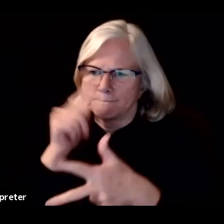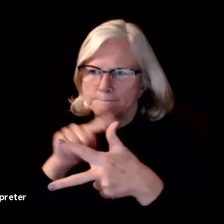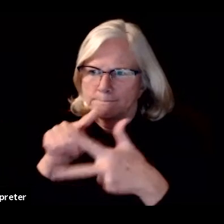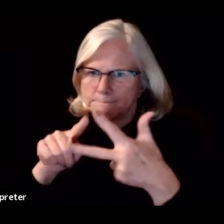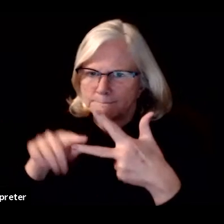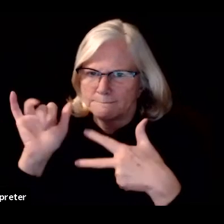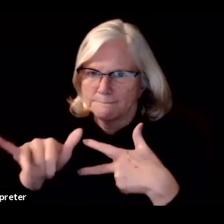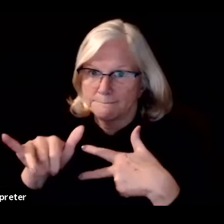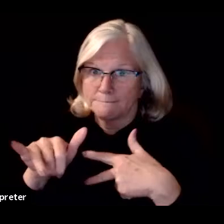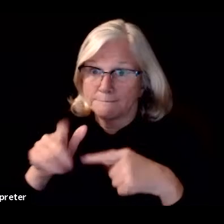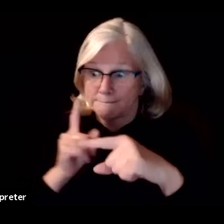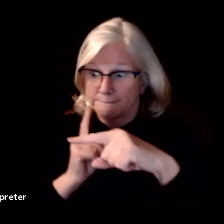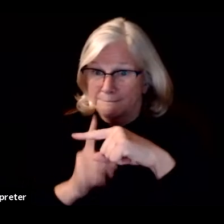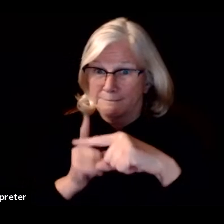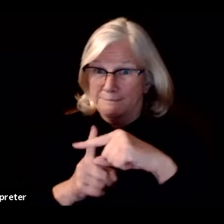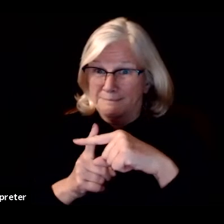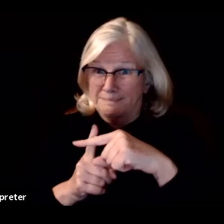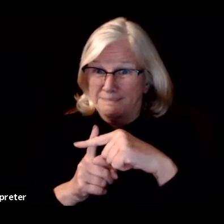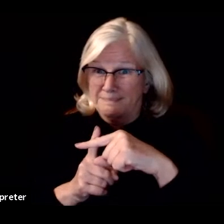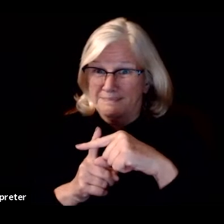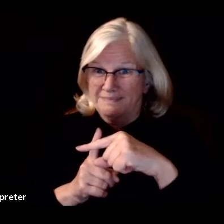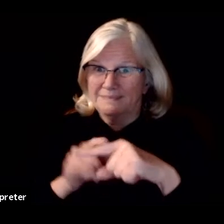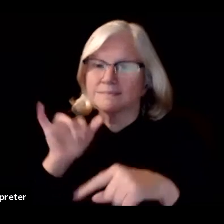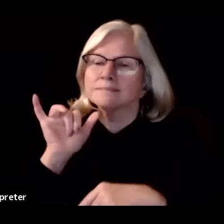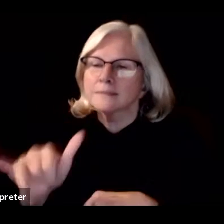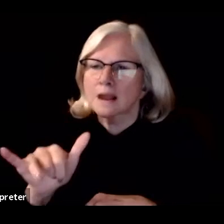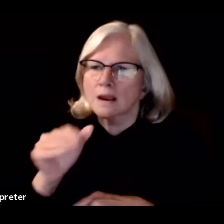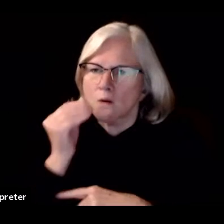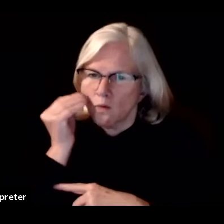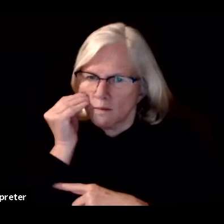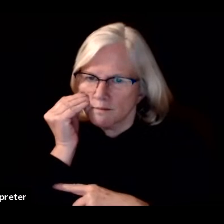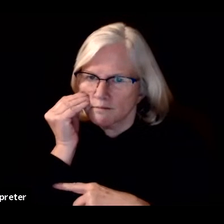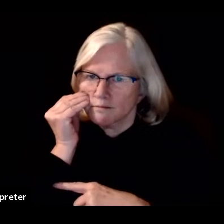resolve. Once you know you're positive, please reach